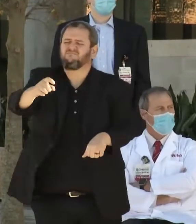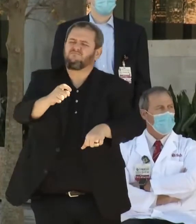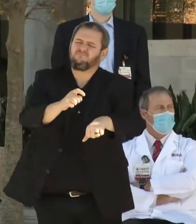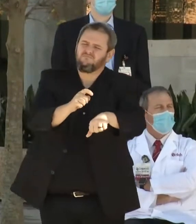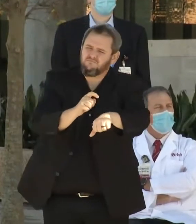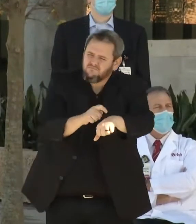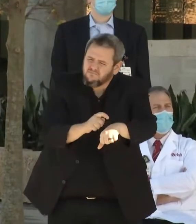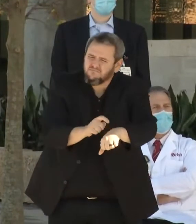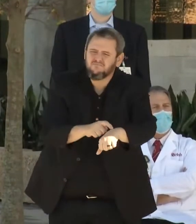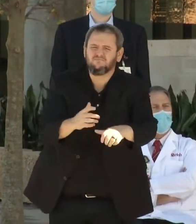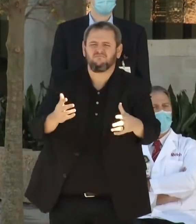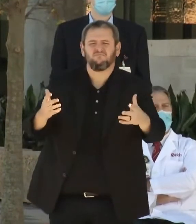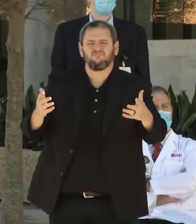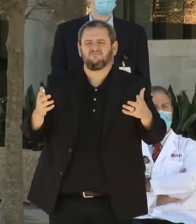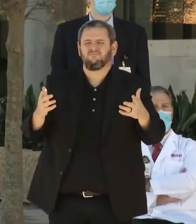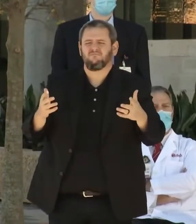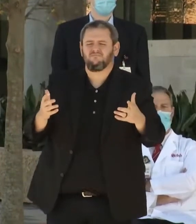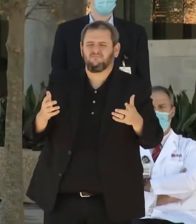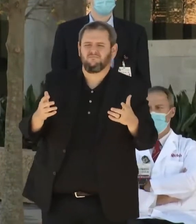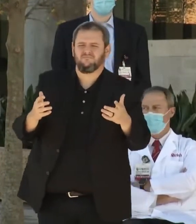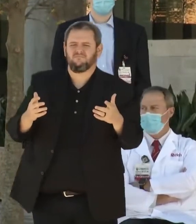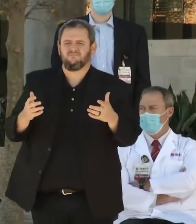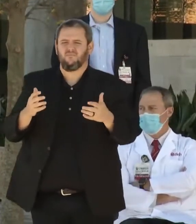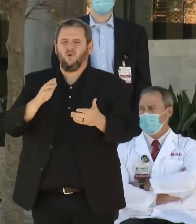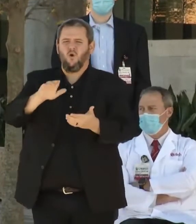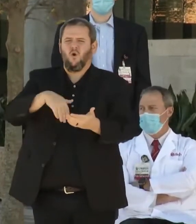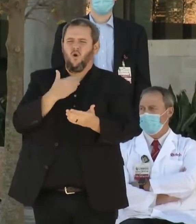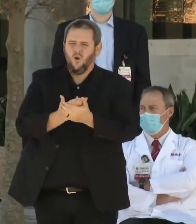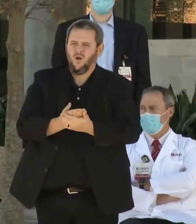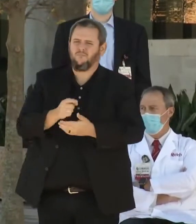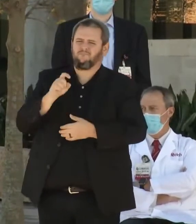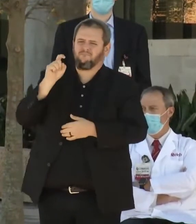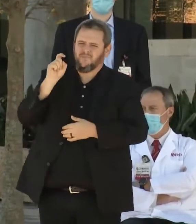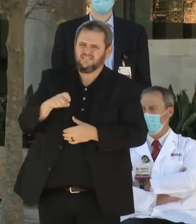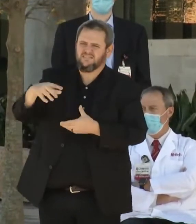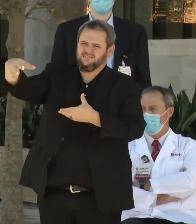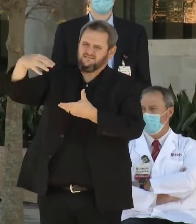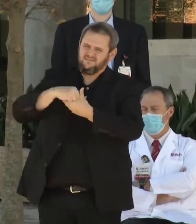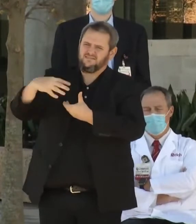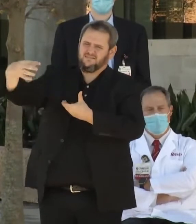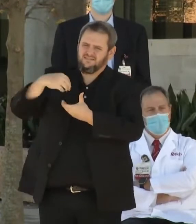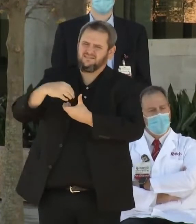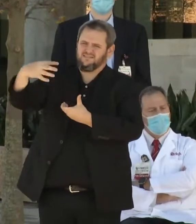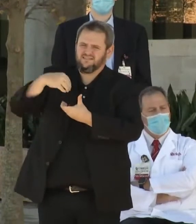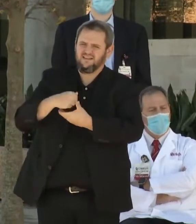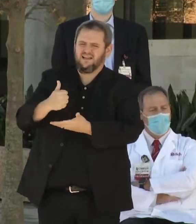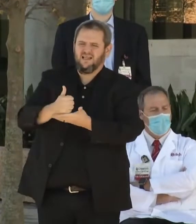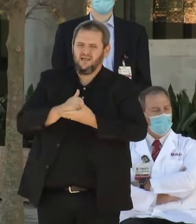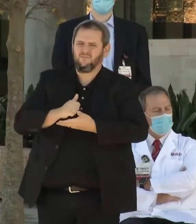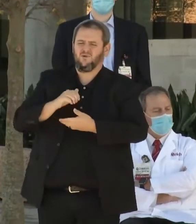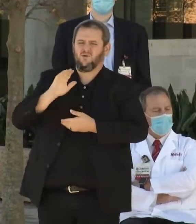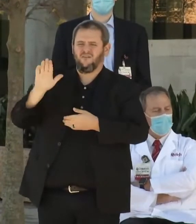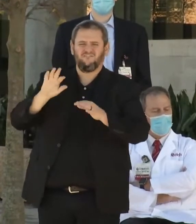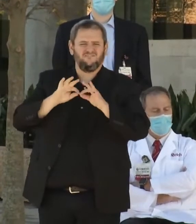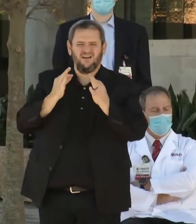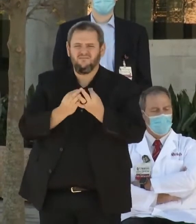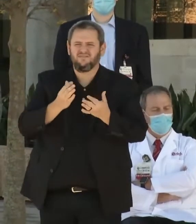the right thing. Help us protect your families, neighbors, and those who are the most